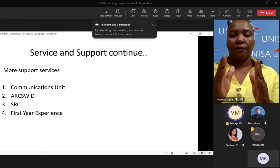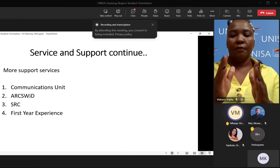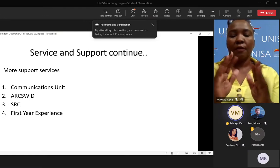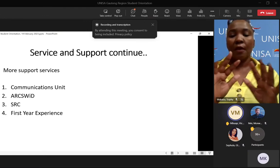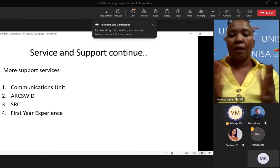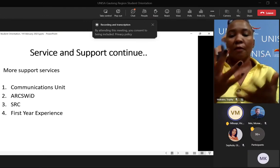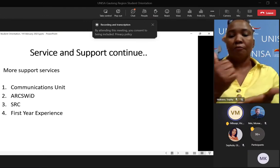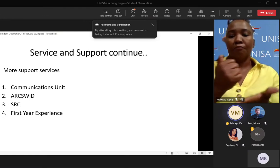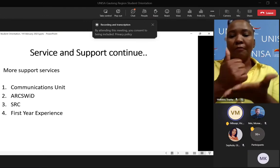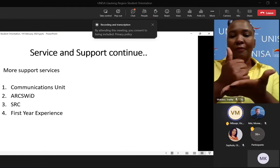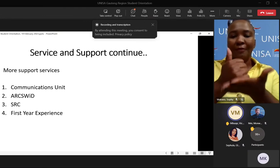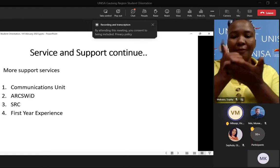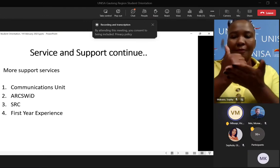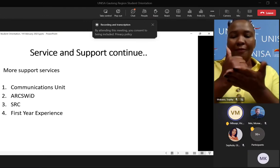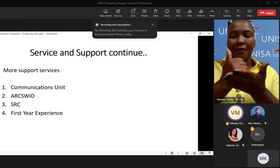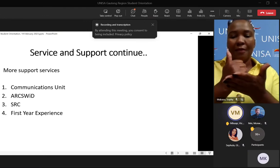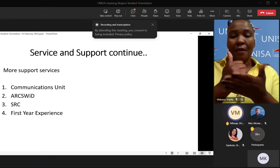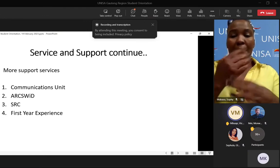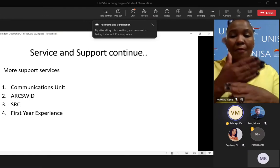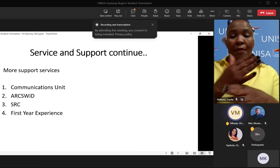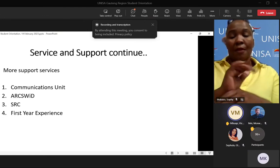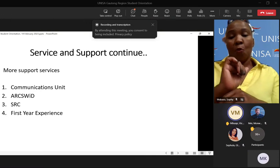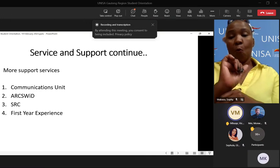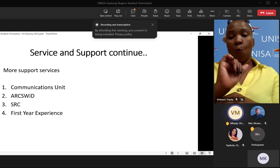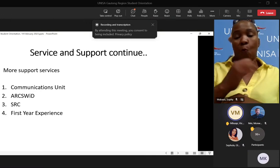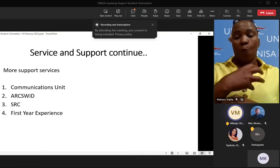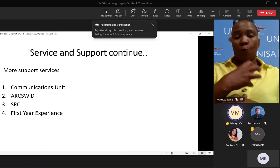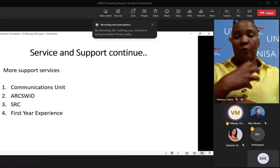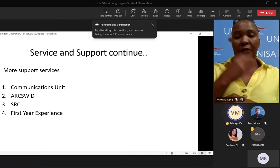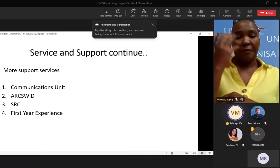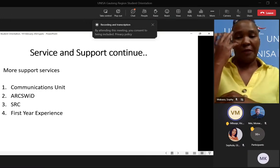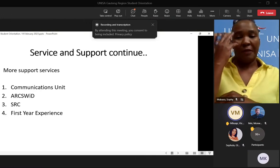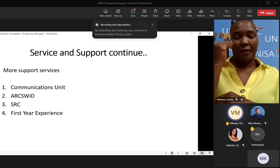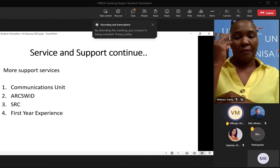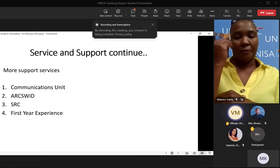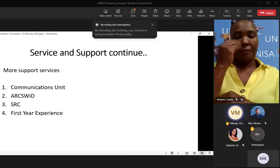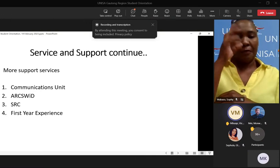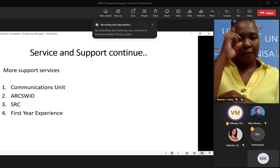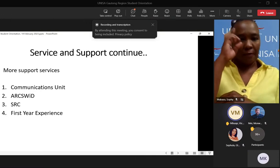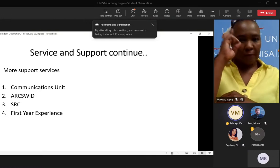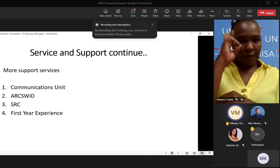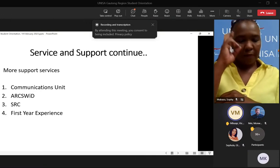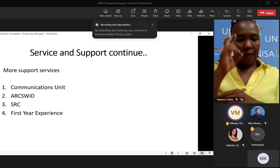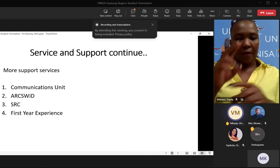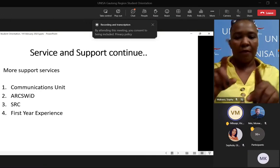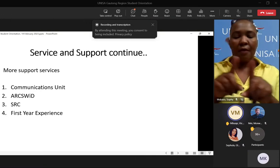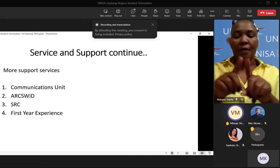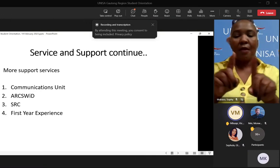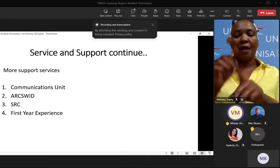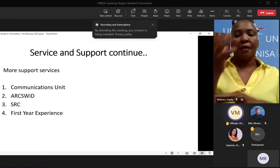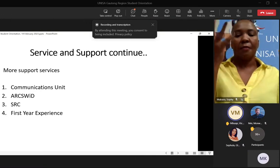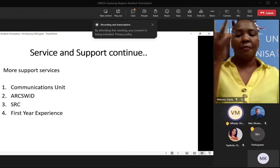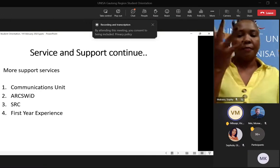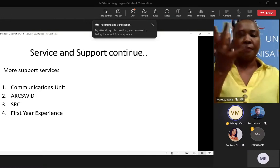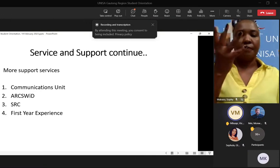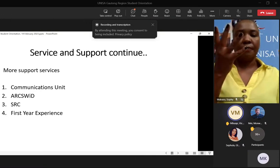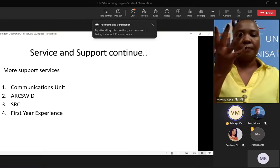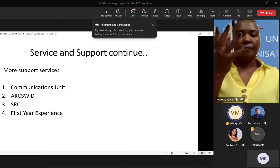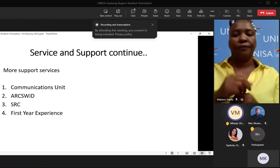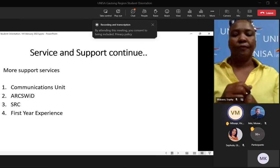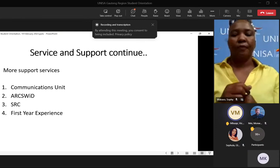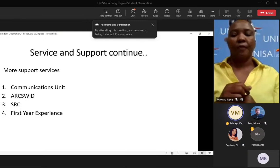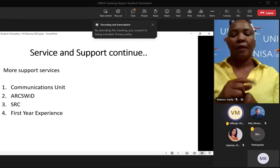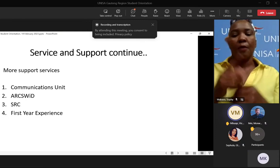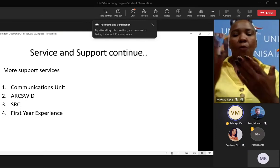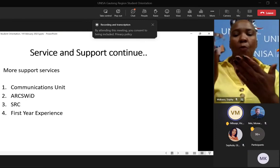and how can you make your experience exciting and memorable uh we will have such a presentation so my job is simply to to